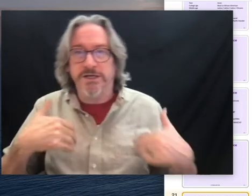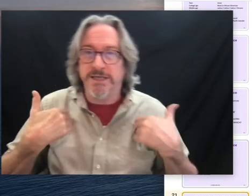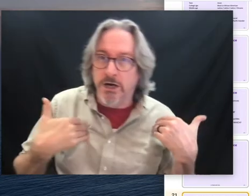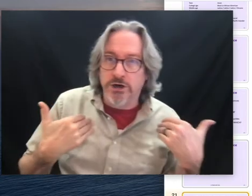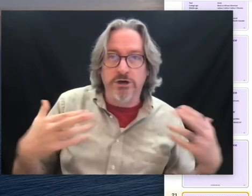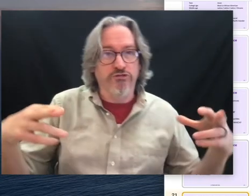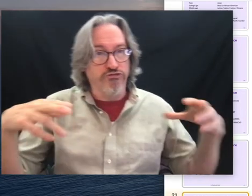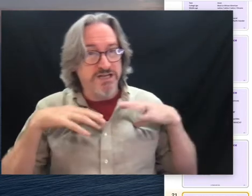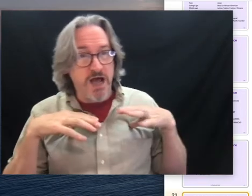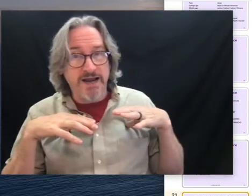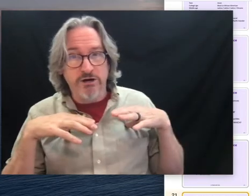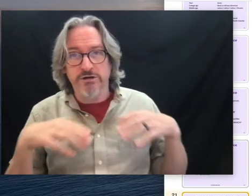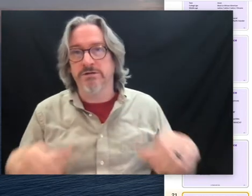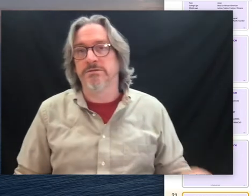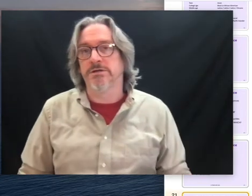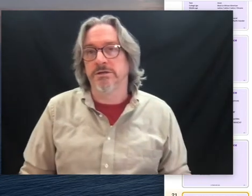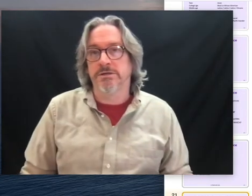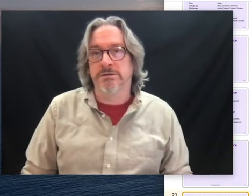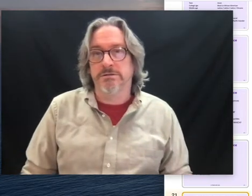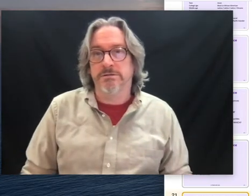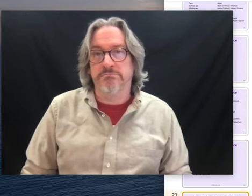older, younger, retired,